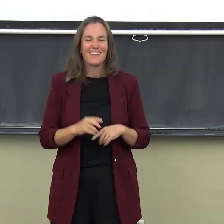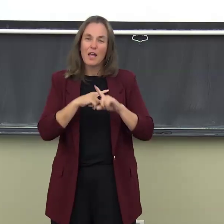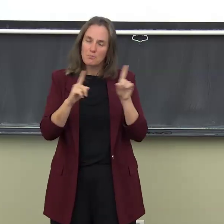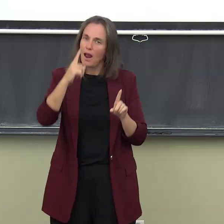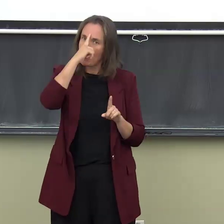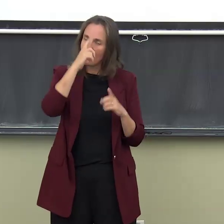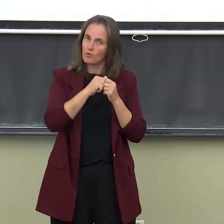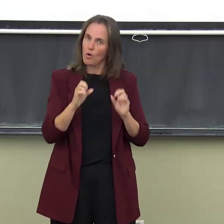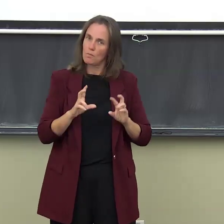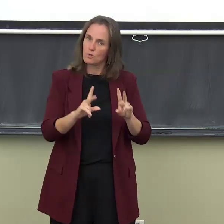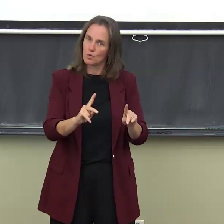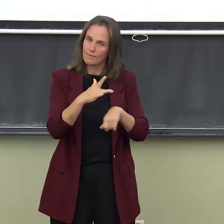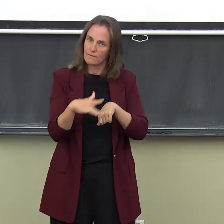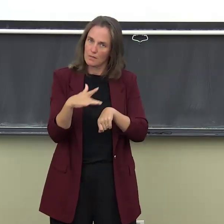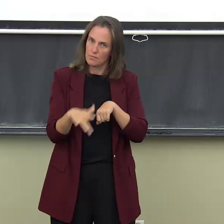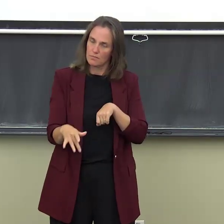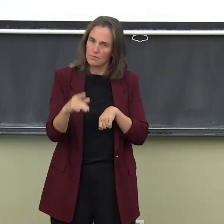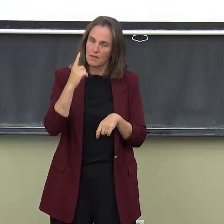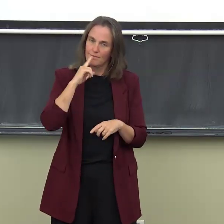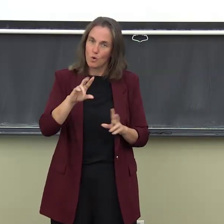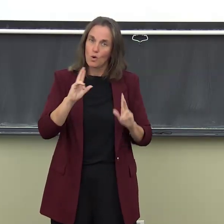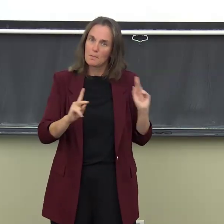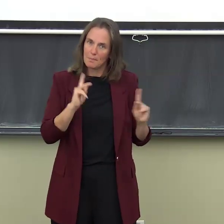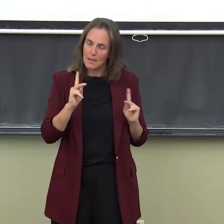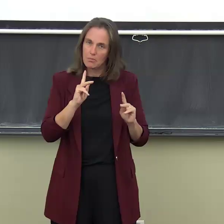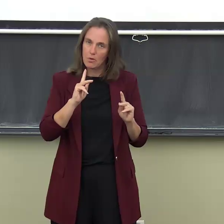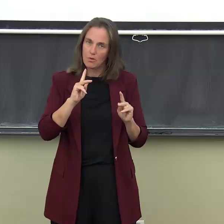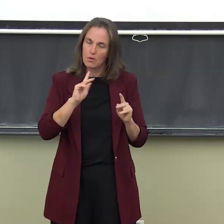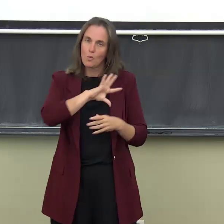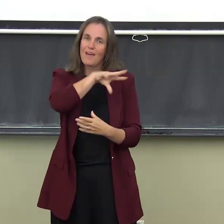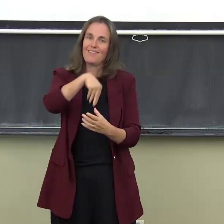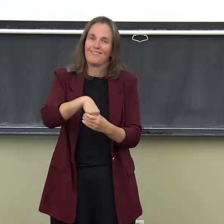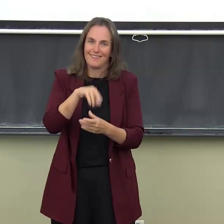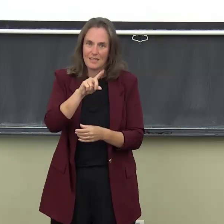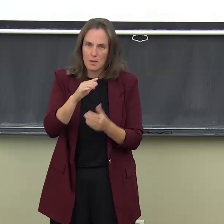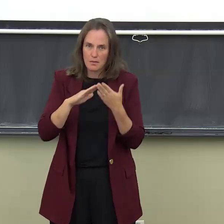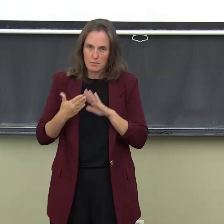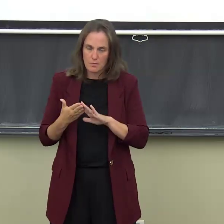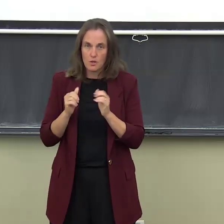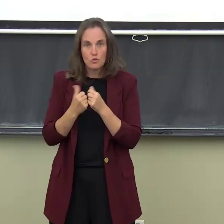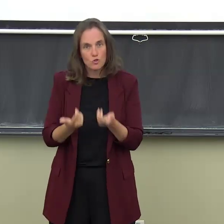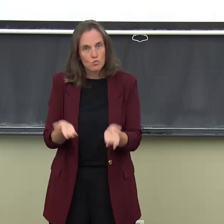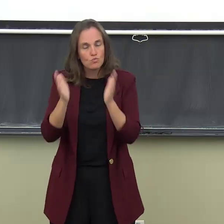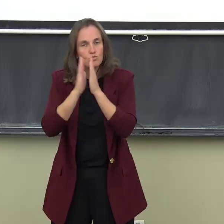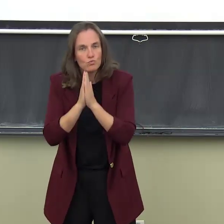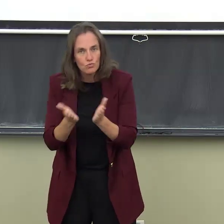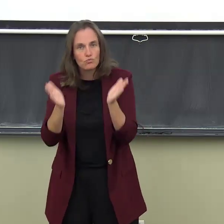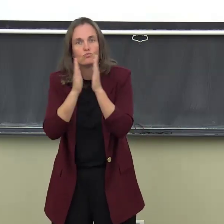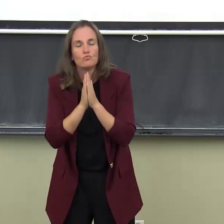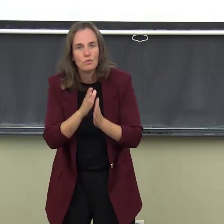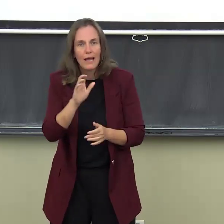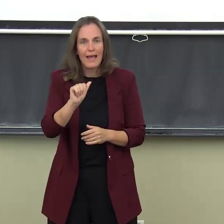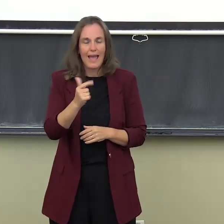is an opportunity for people in the disability community to start requesting